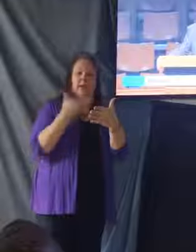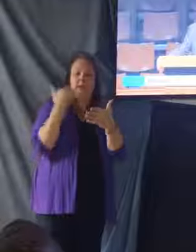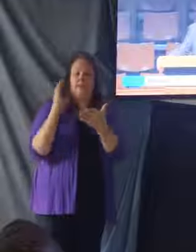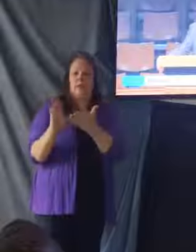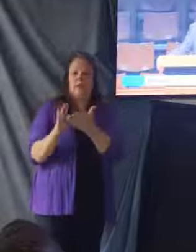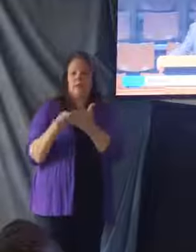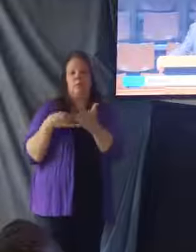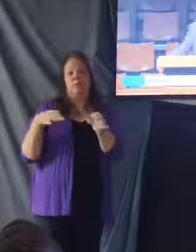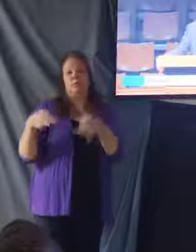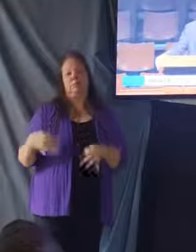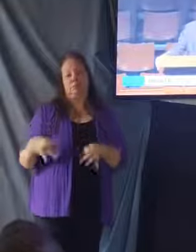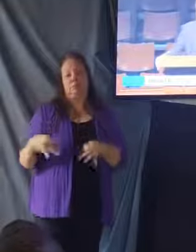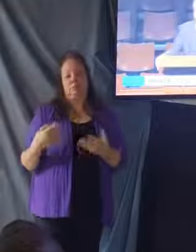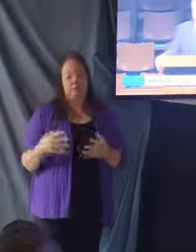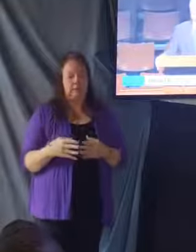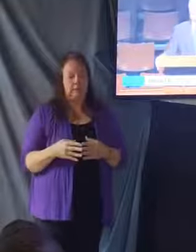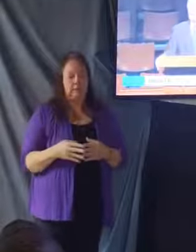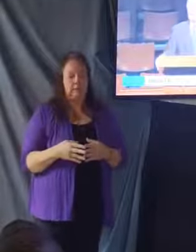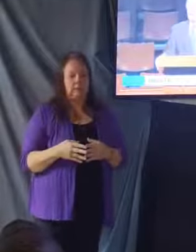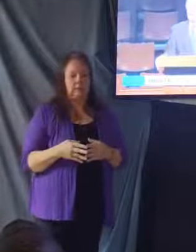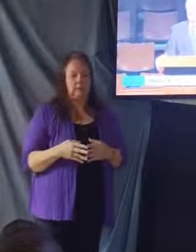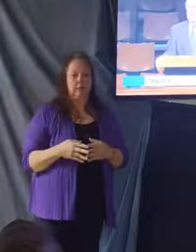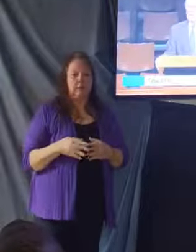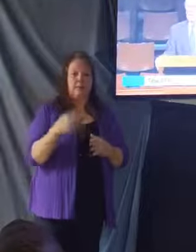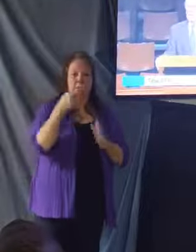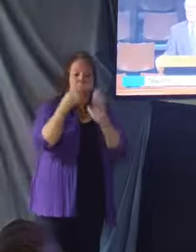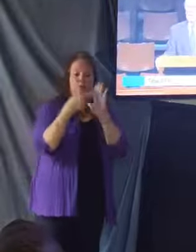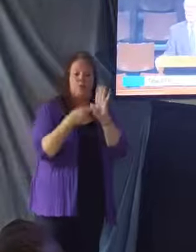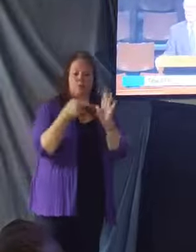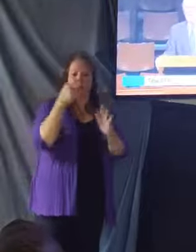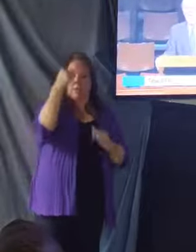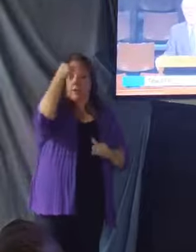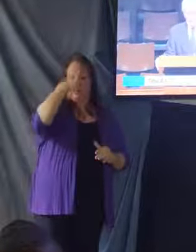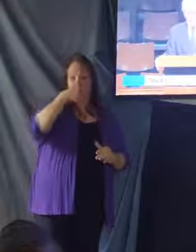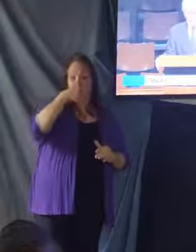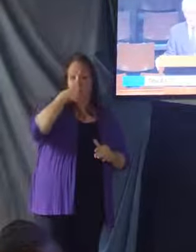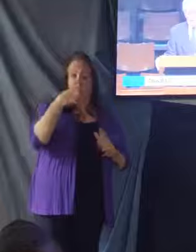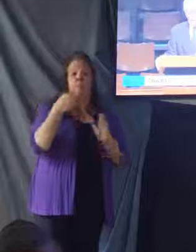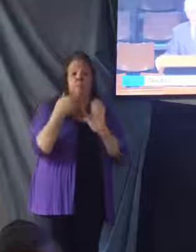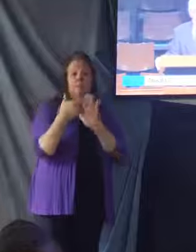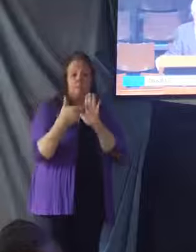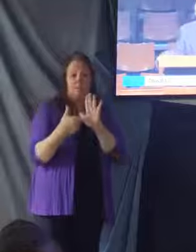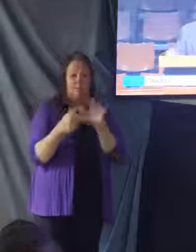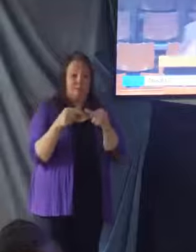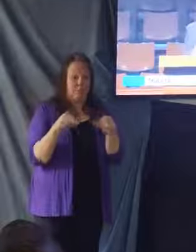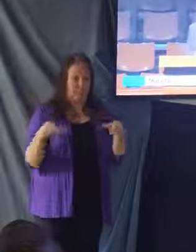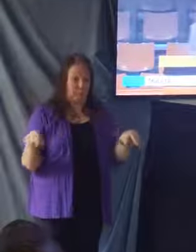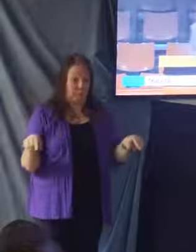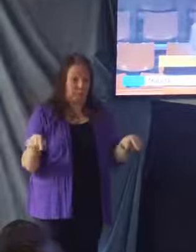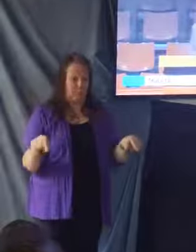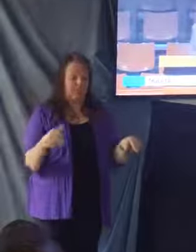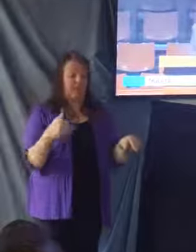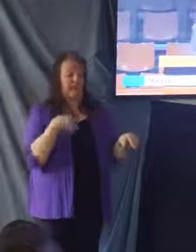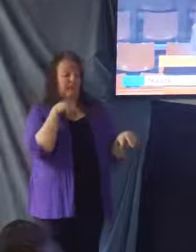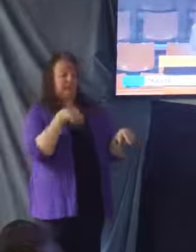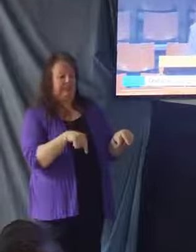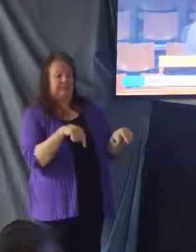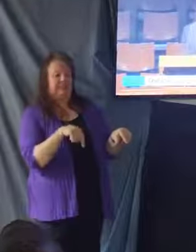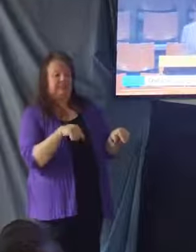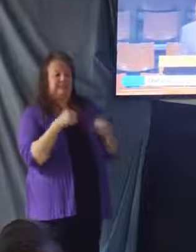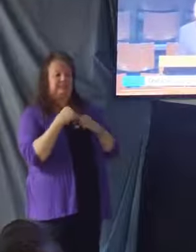go into it. It's a rule of Greek grammar called Gramblesharp's rule. And when you have this kind